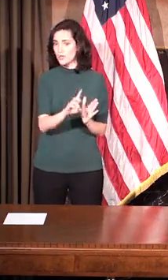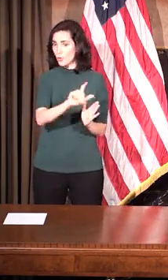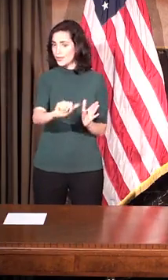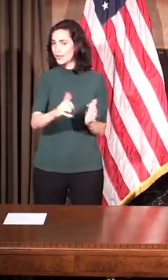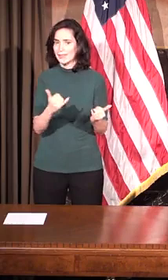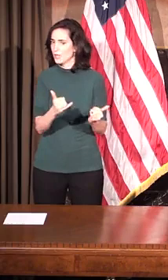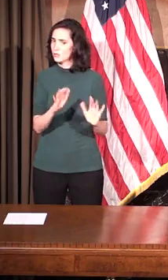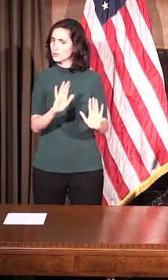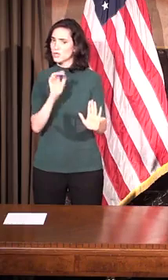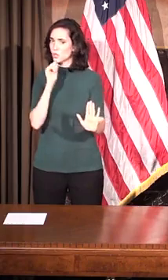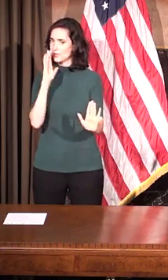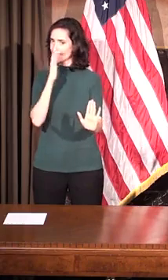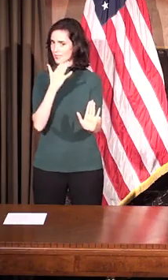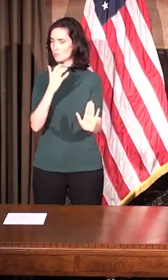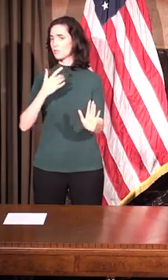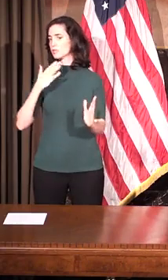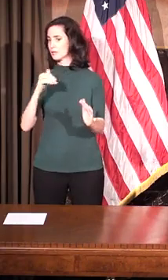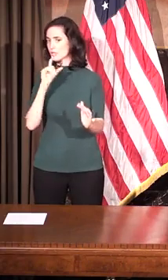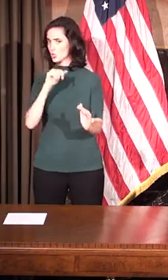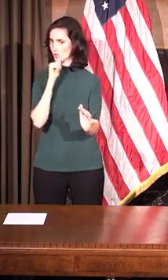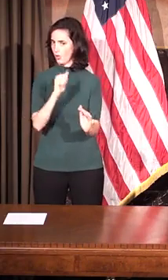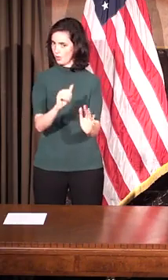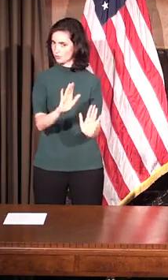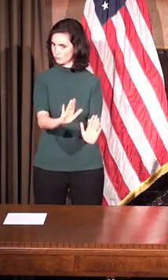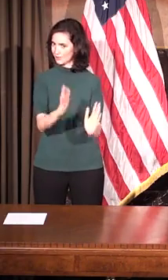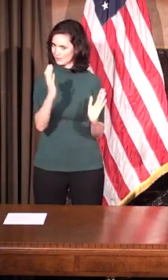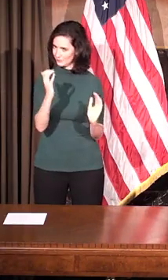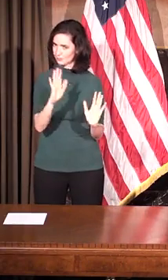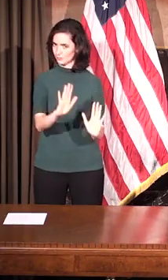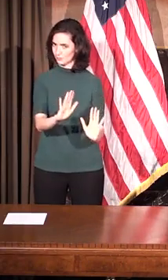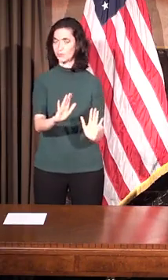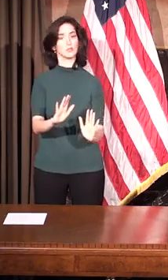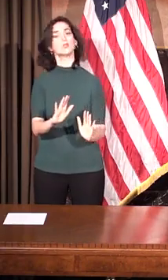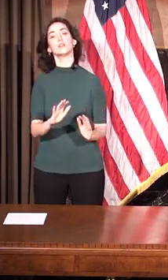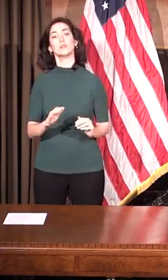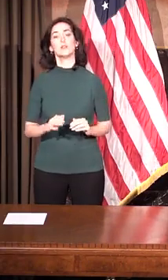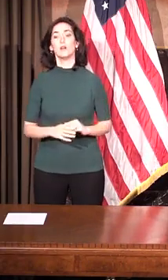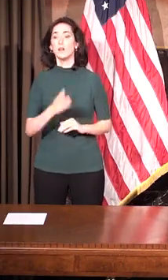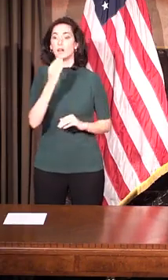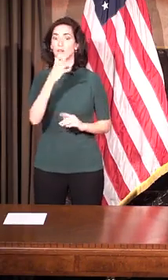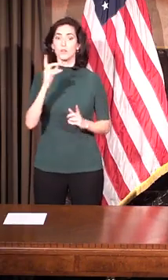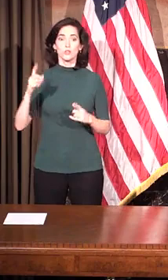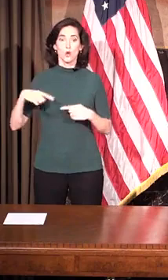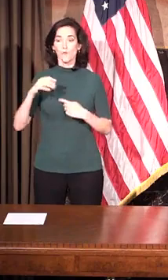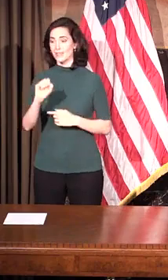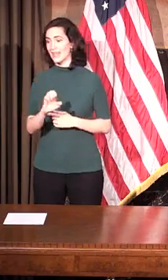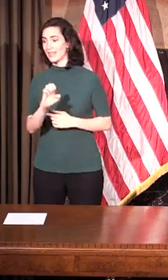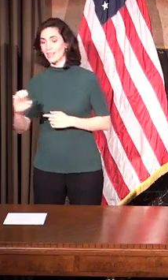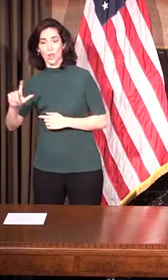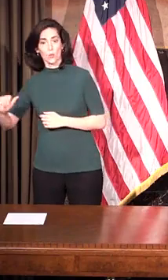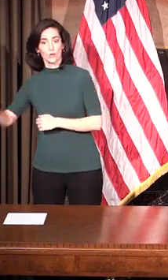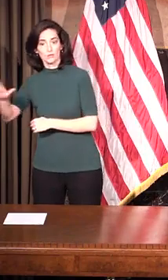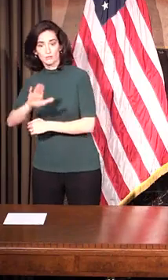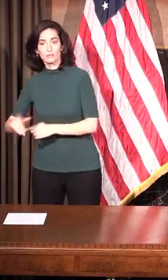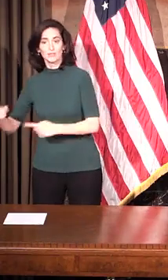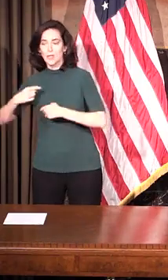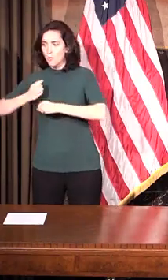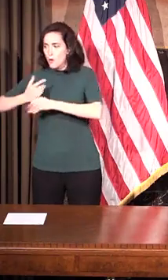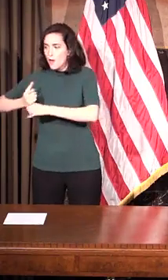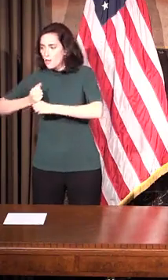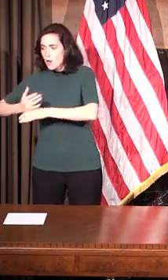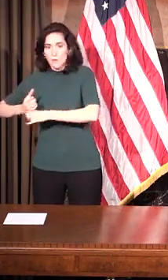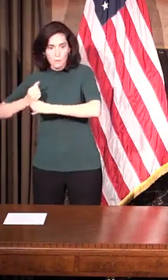all. And I will tell you that much of the preparations that we've done in southeast Louisiana